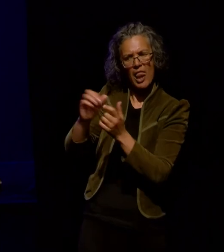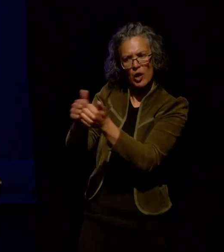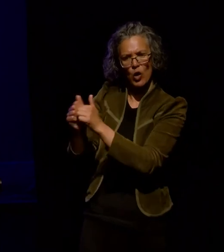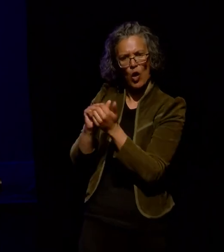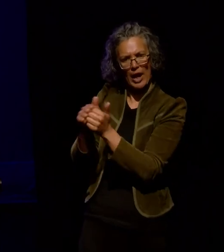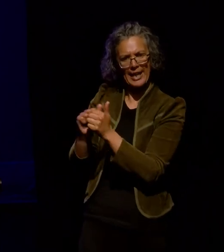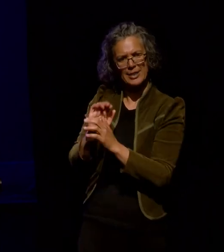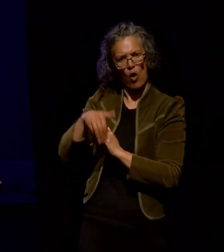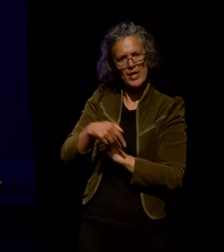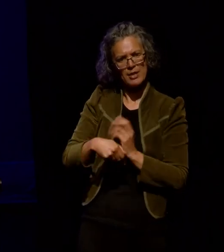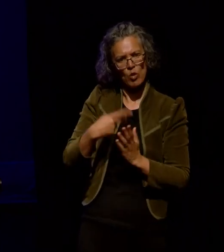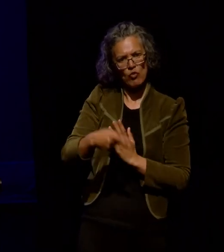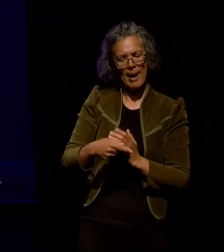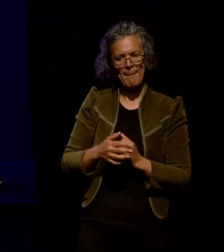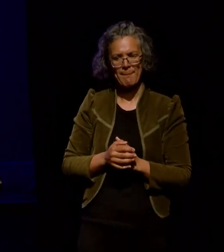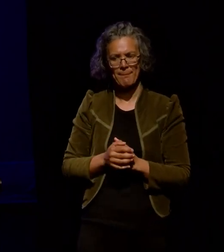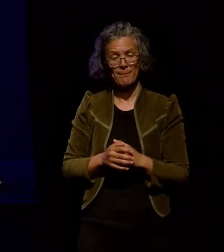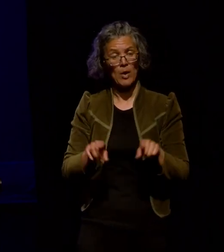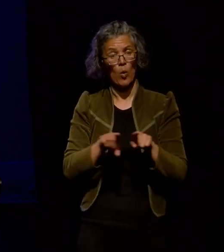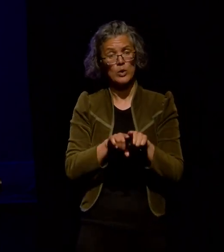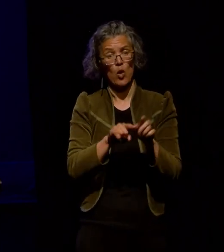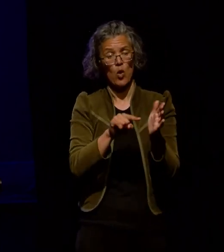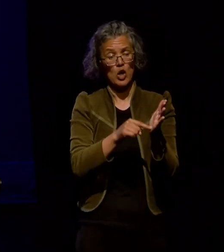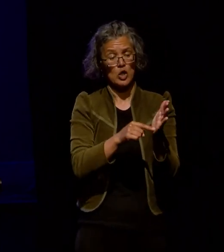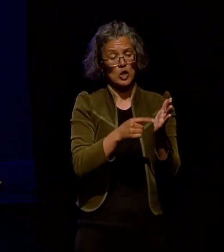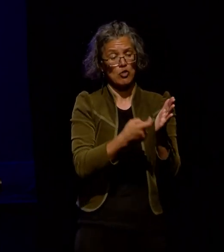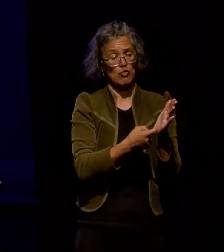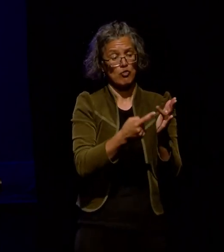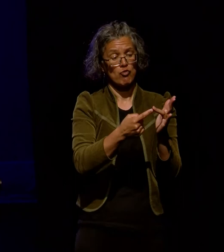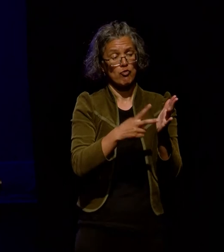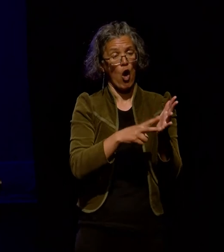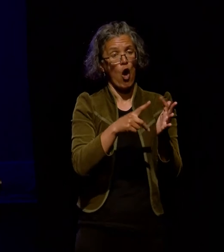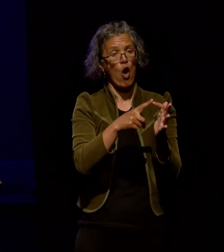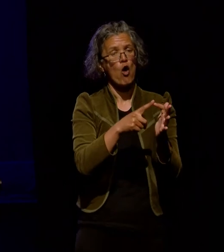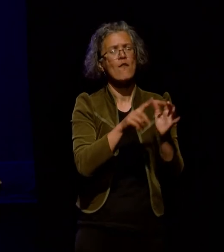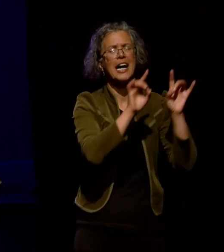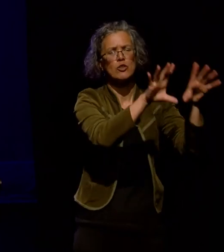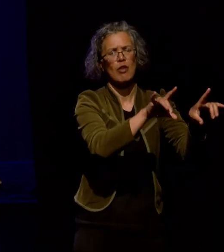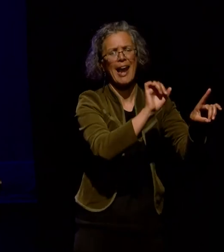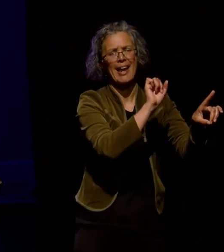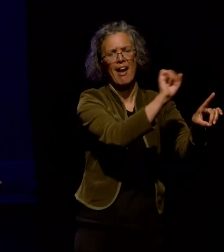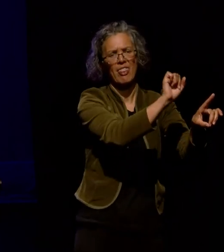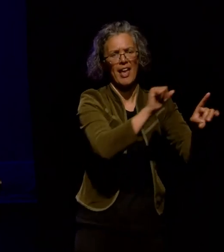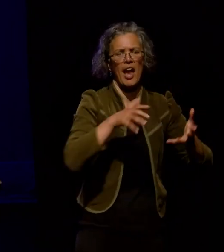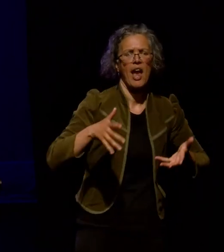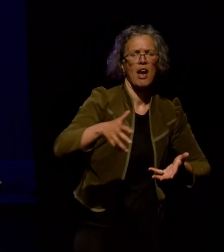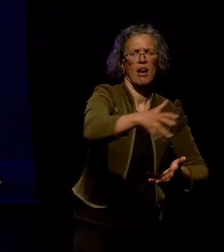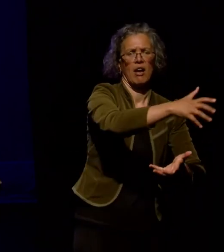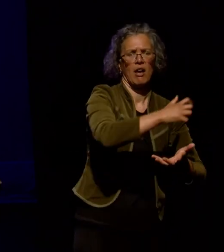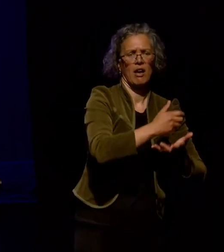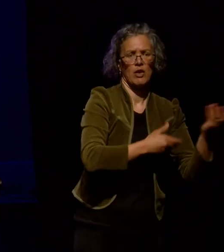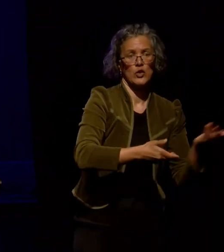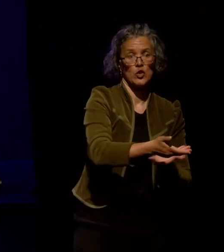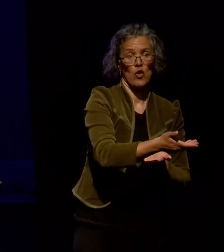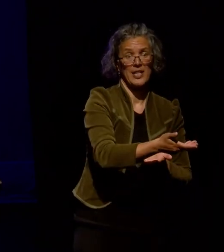Importantly, Digital New Zealand also harvests from Trove, the National Library of Australia's aggregator service. So the pathways for bringing in